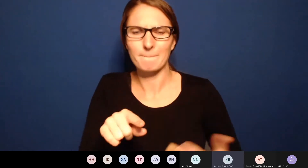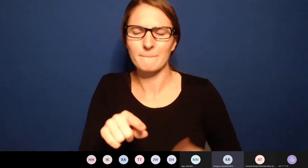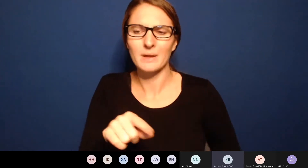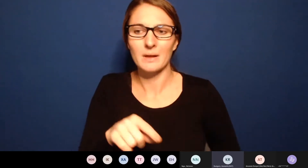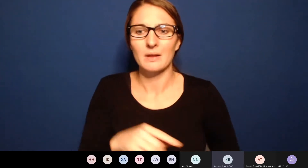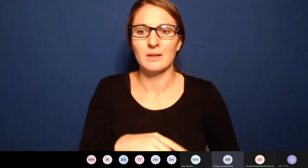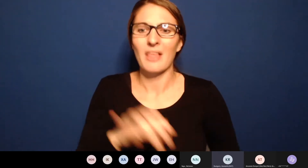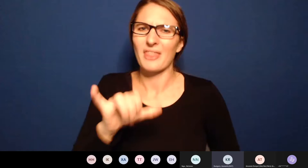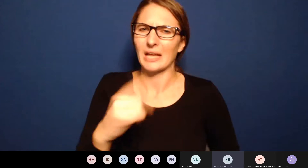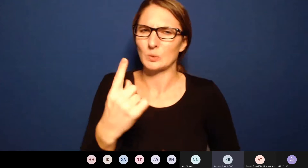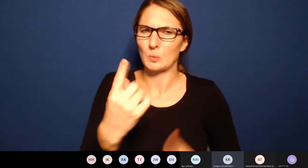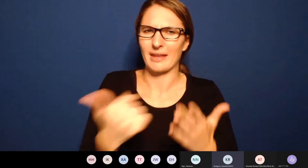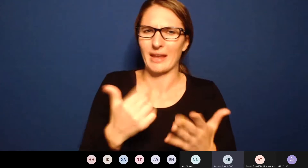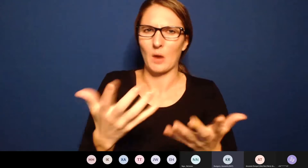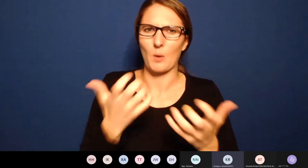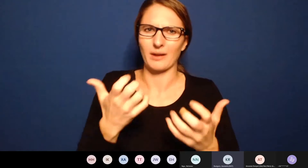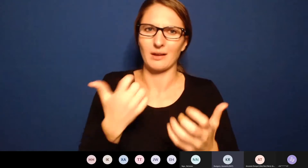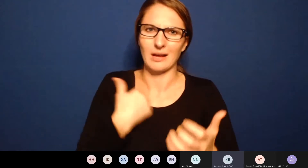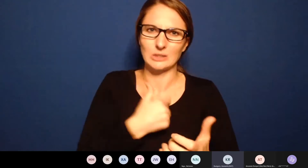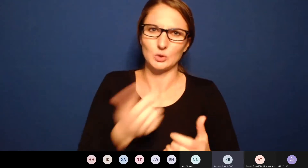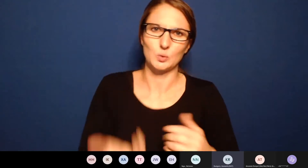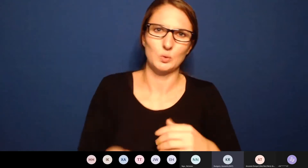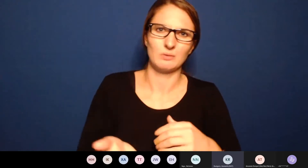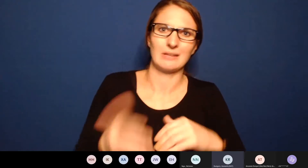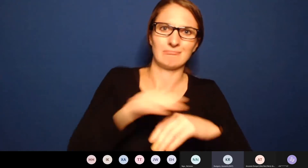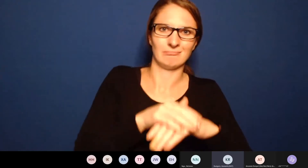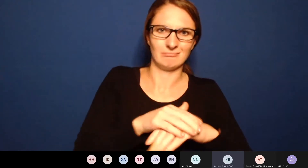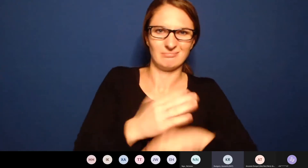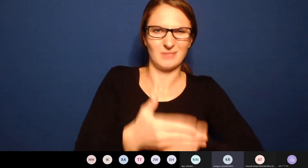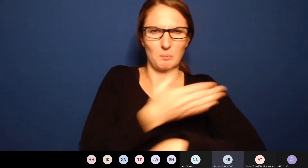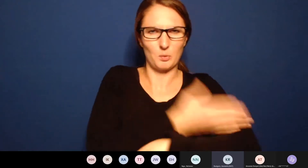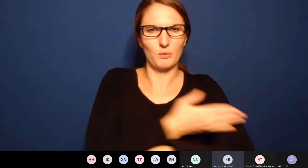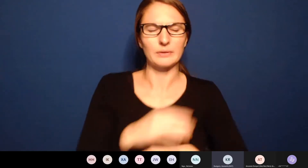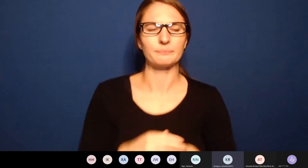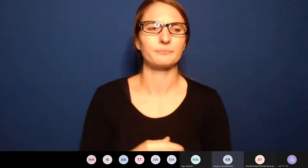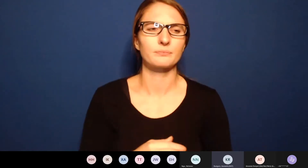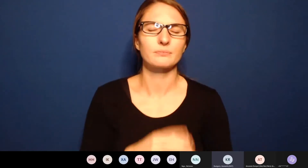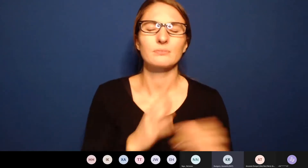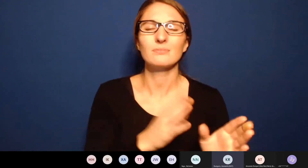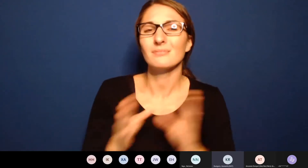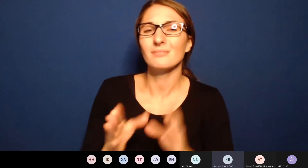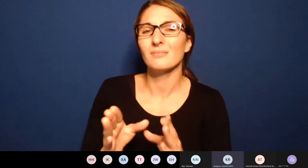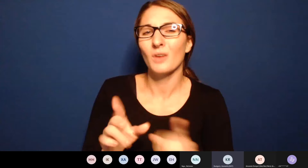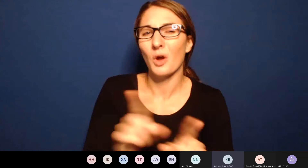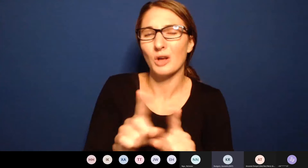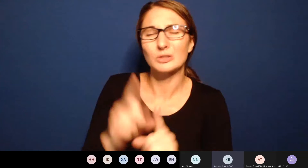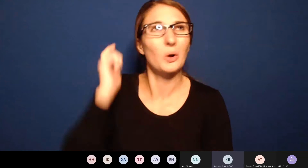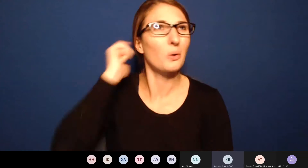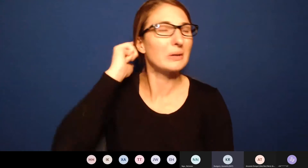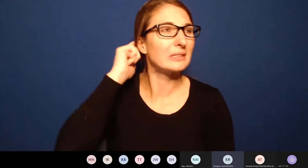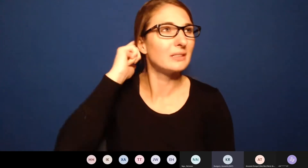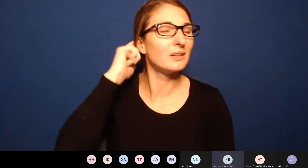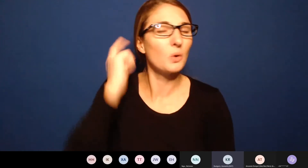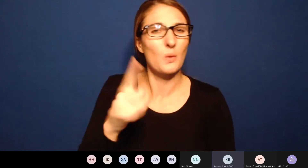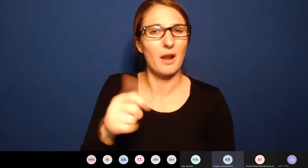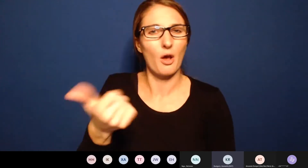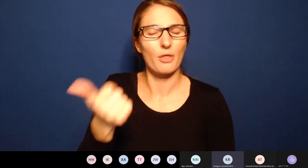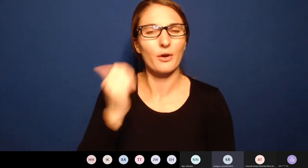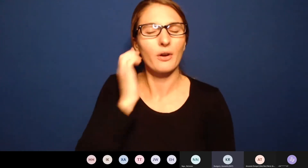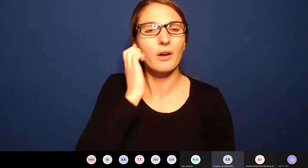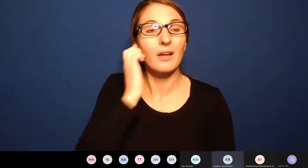that's an area I want to work on. And I almost also, the other thing that's in the back of my mind is with